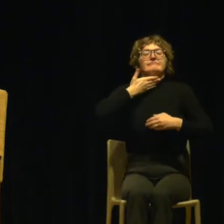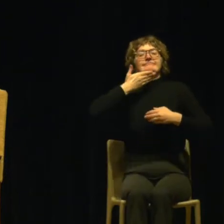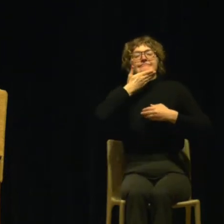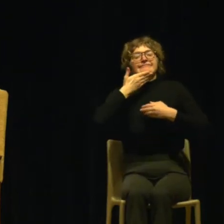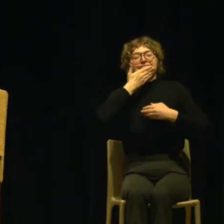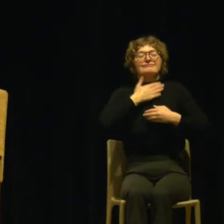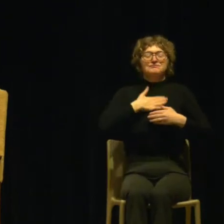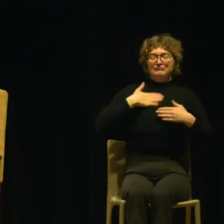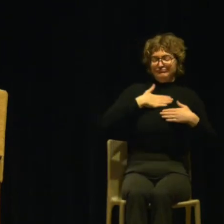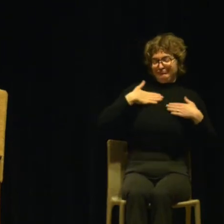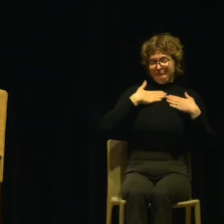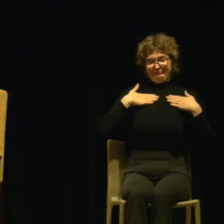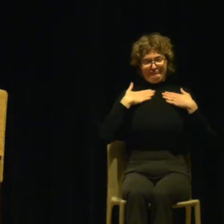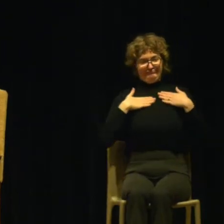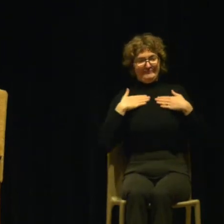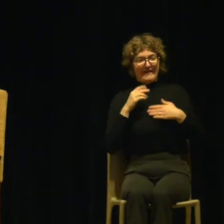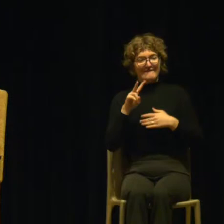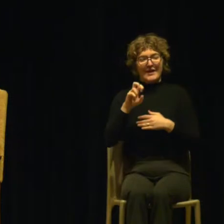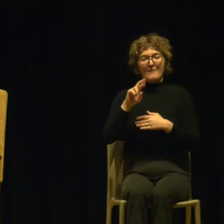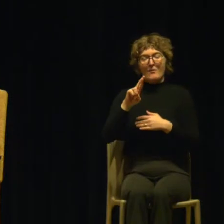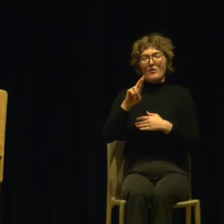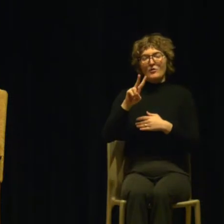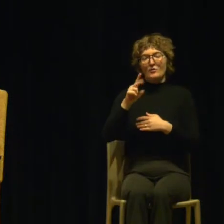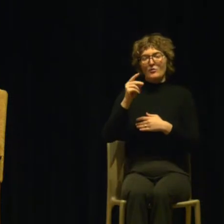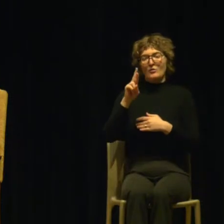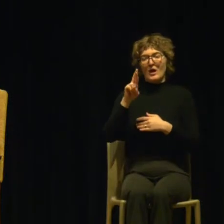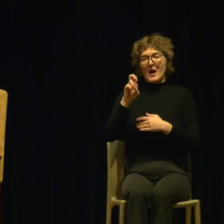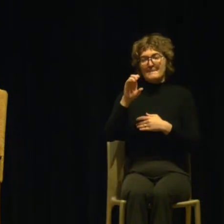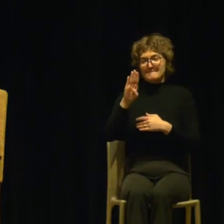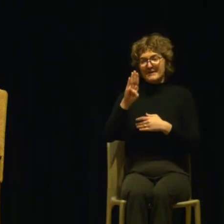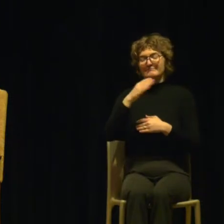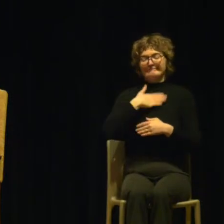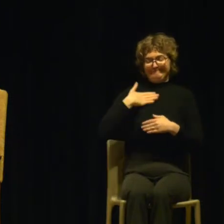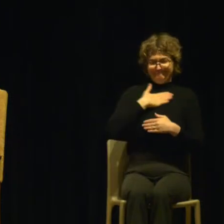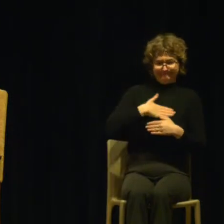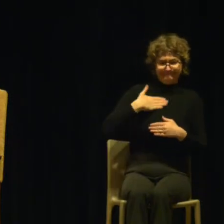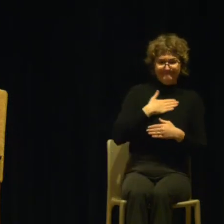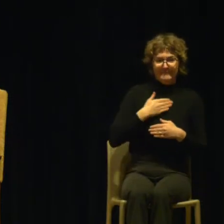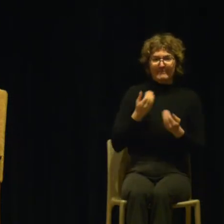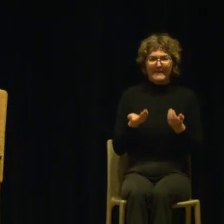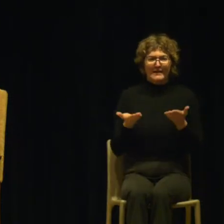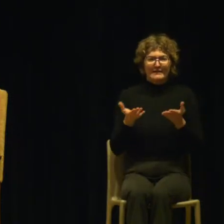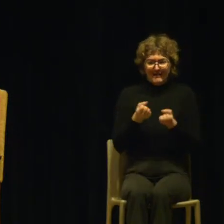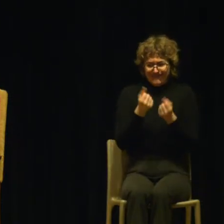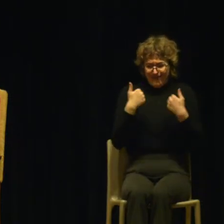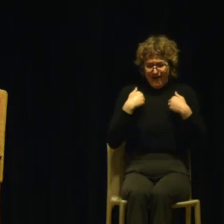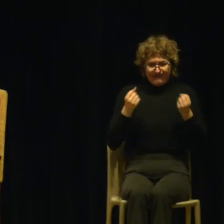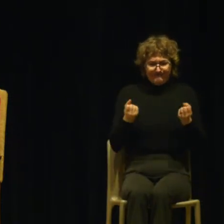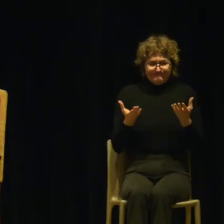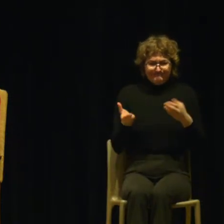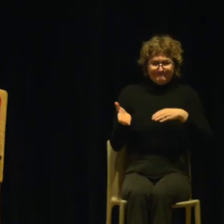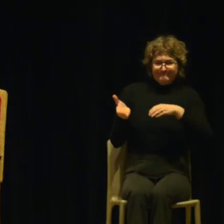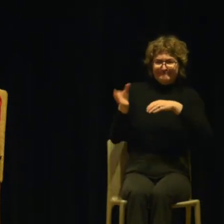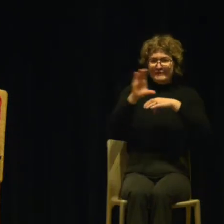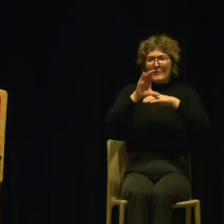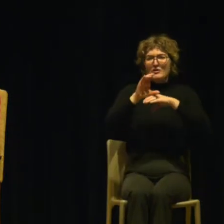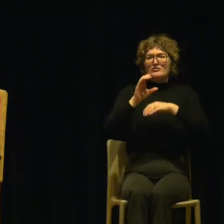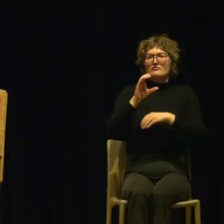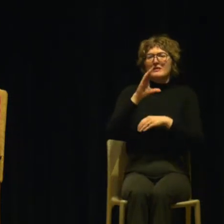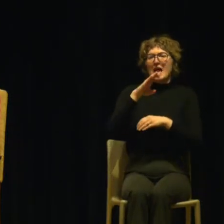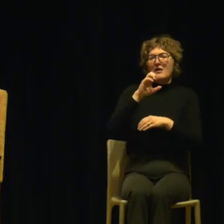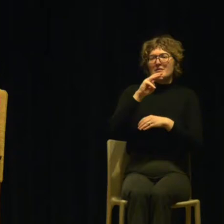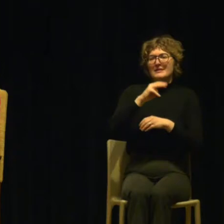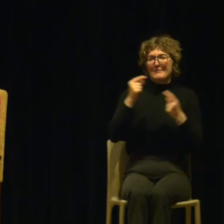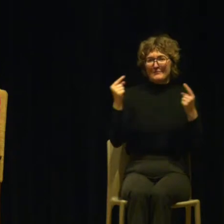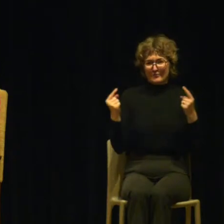saying. But let me say this. But too much calcium is problematic. So that's why you should